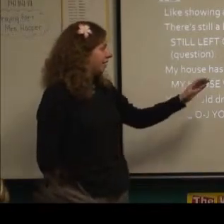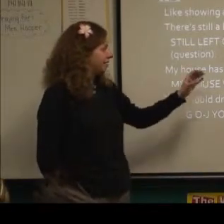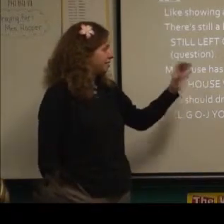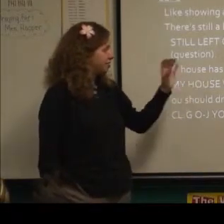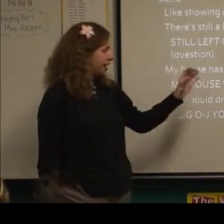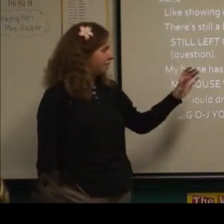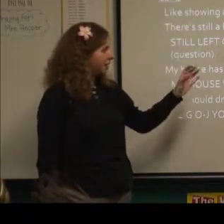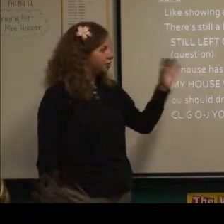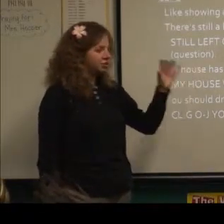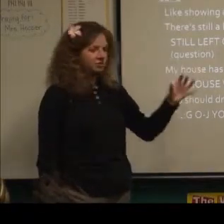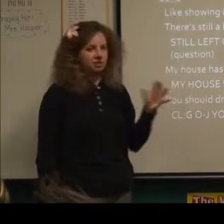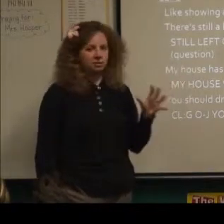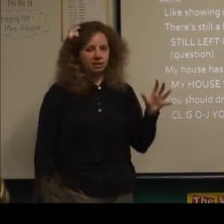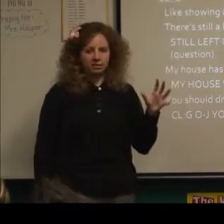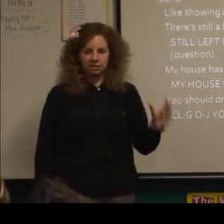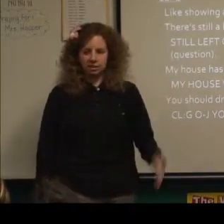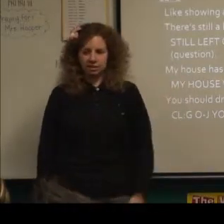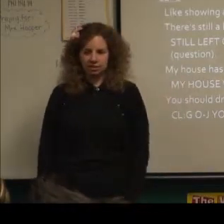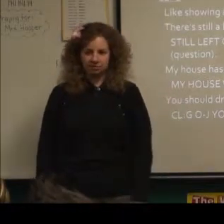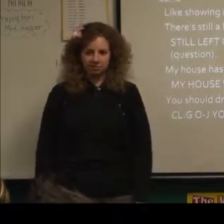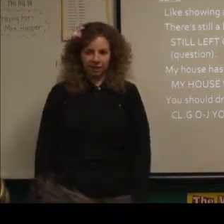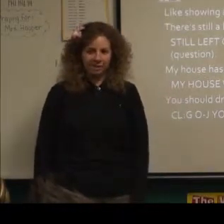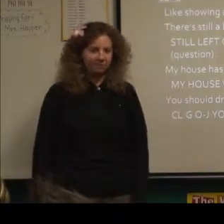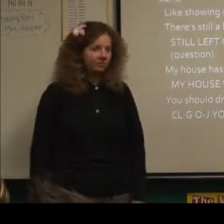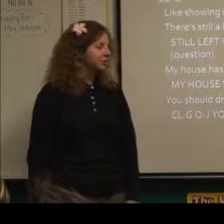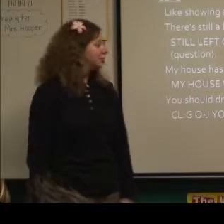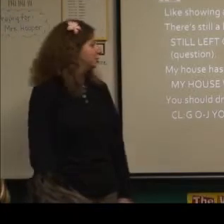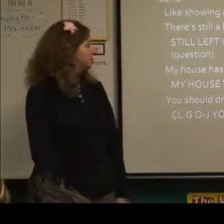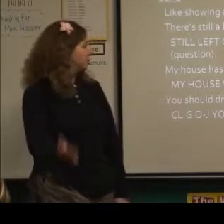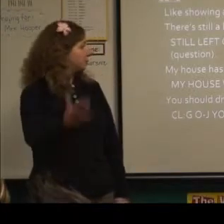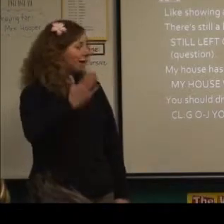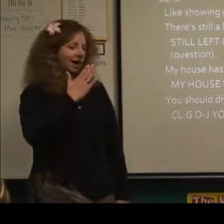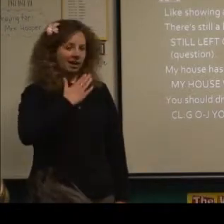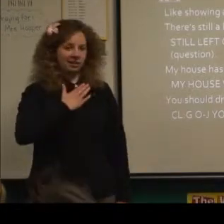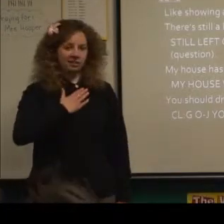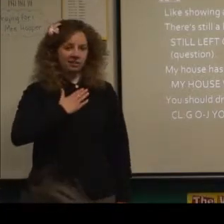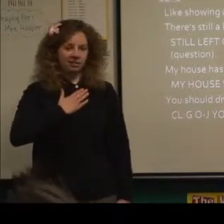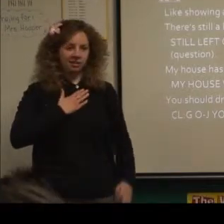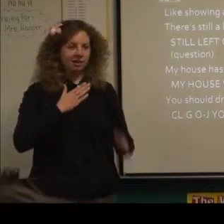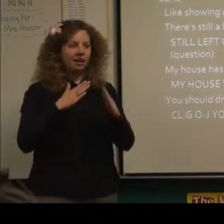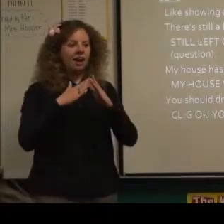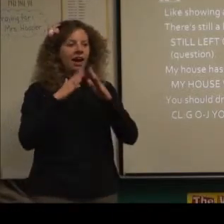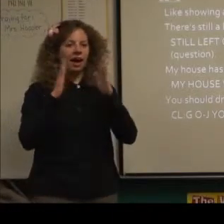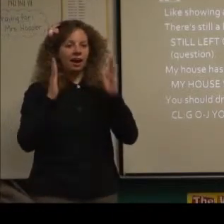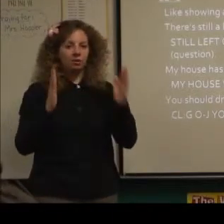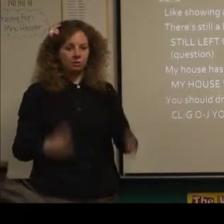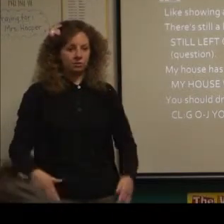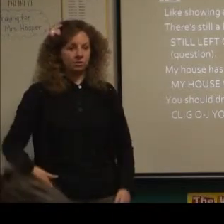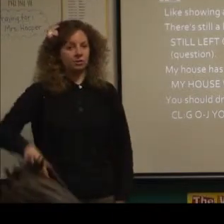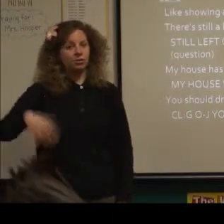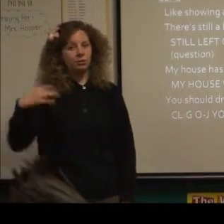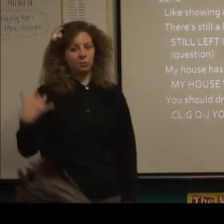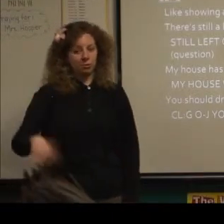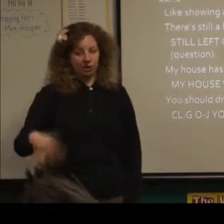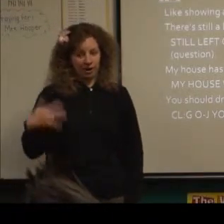have that much D-U-S-T, dust, okay? So my house,